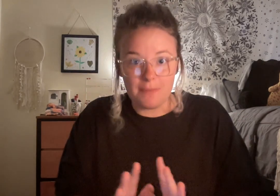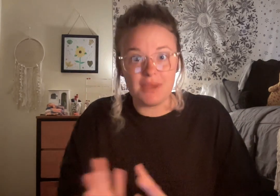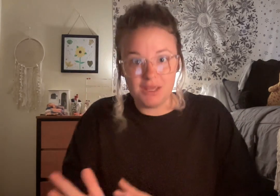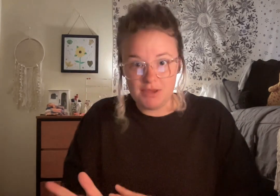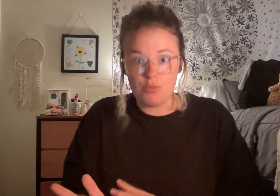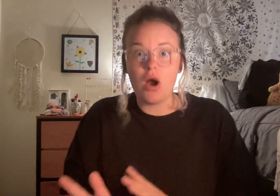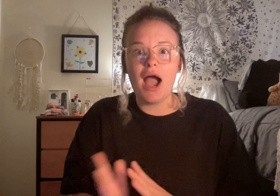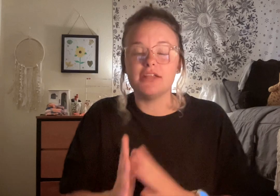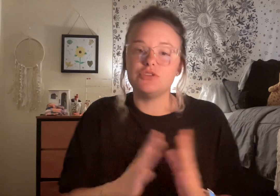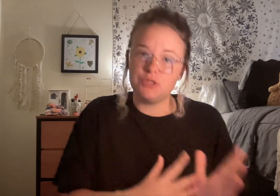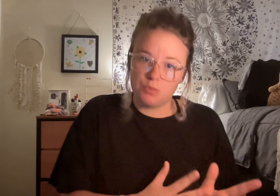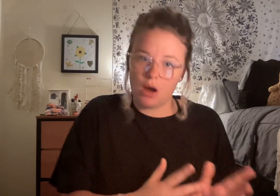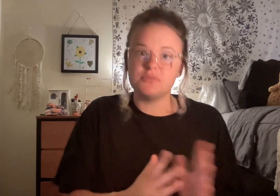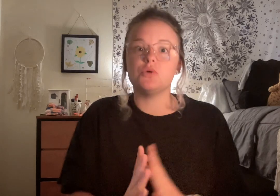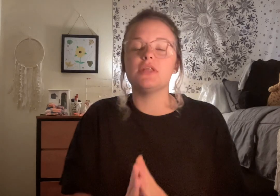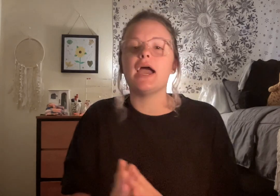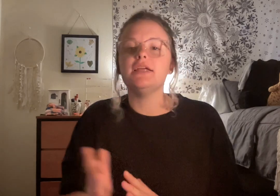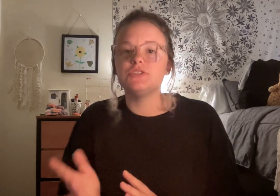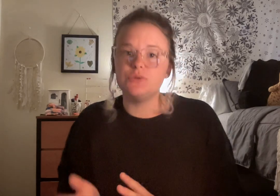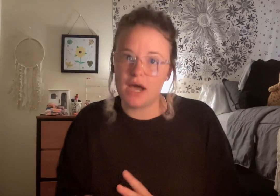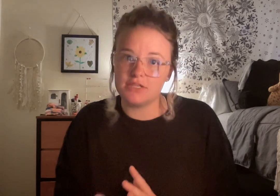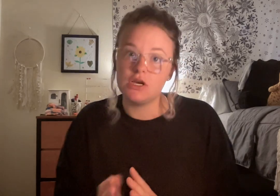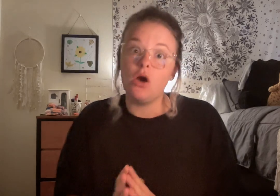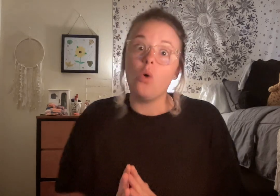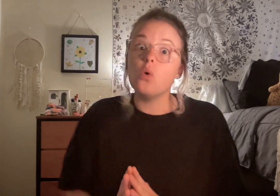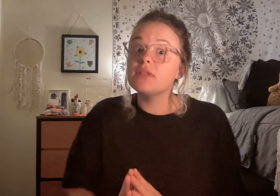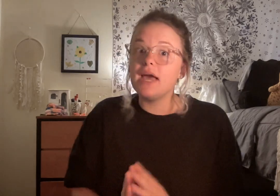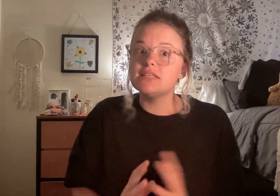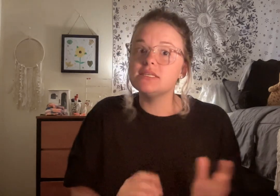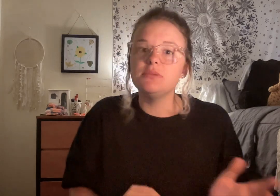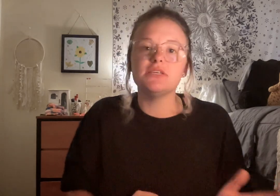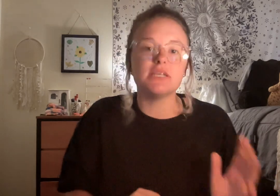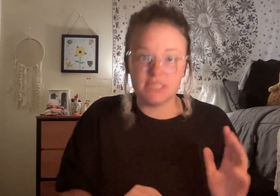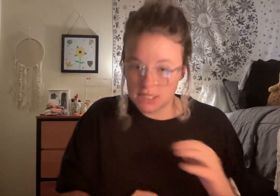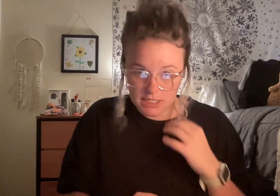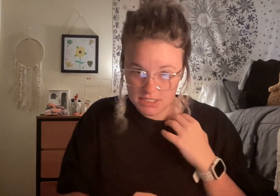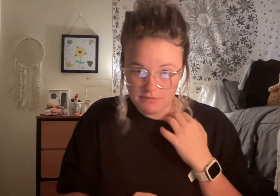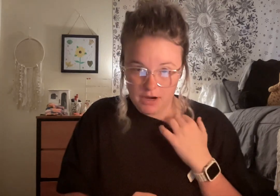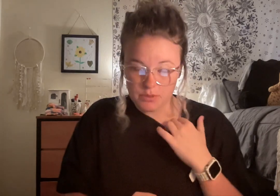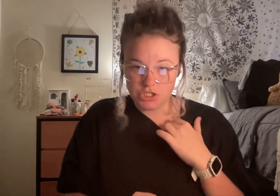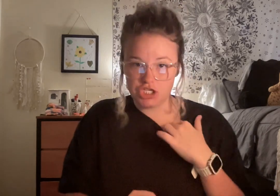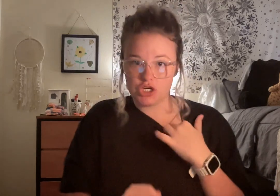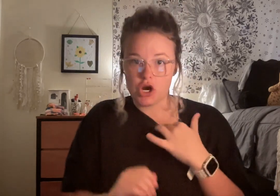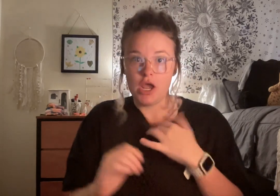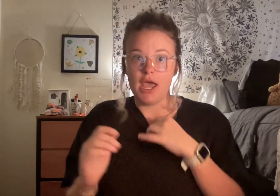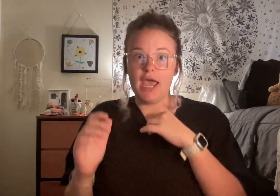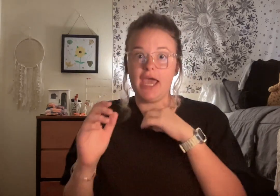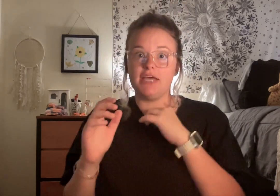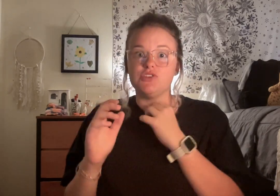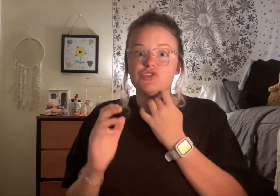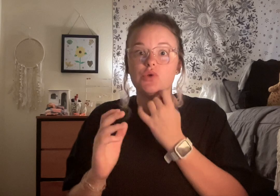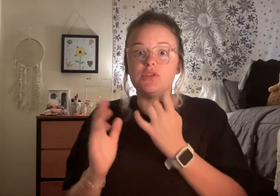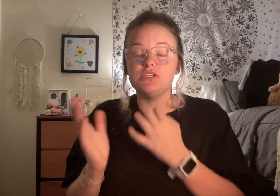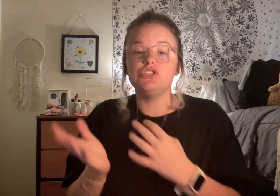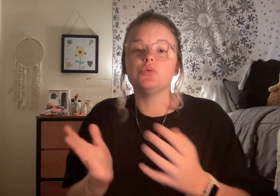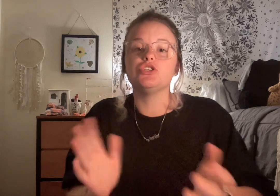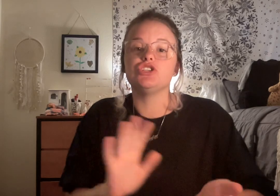many people had two moms, or they had two dads, or they had siblings that didn't identify with a gender. And so the teacher would shift